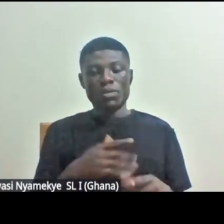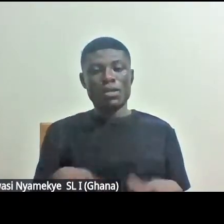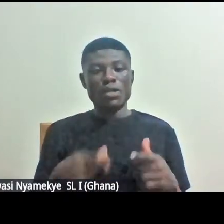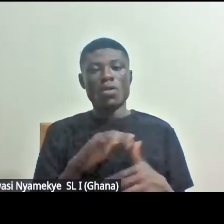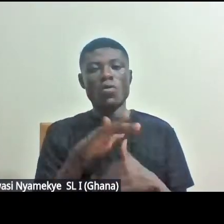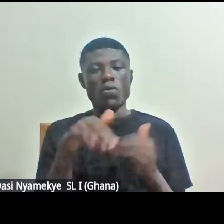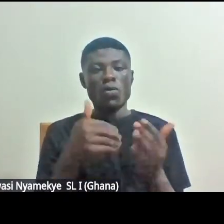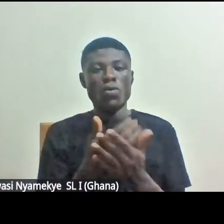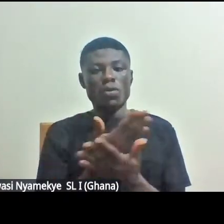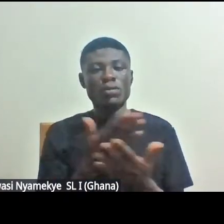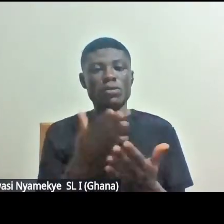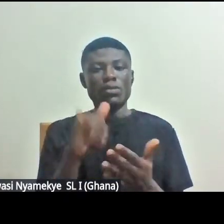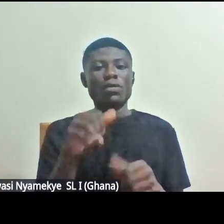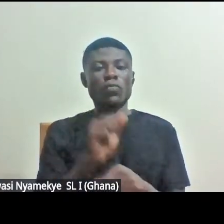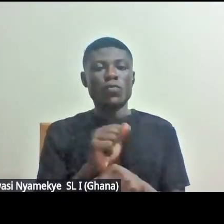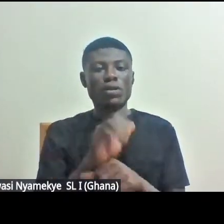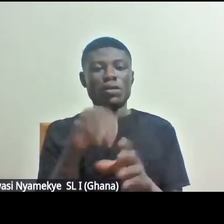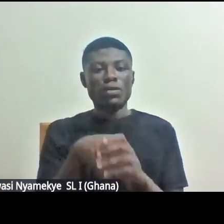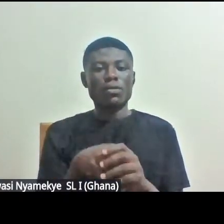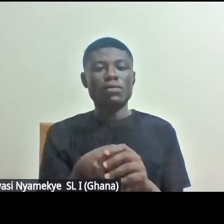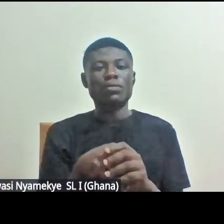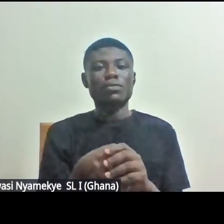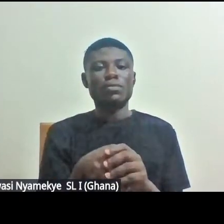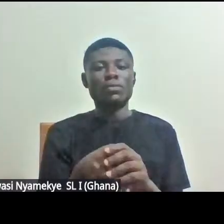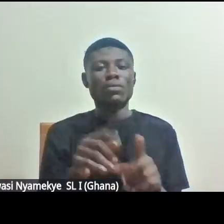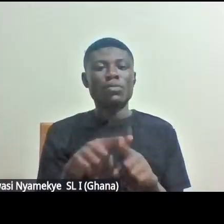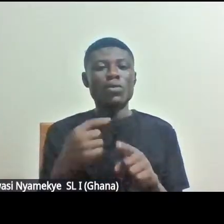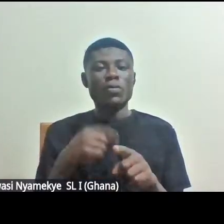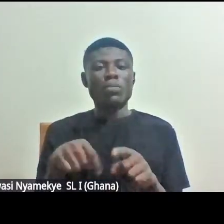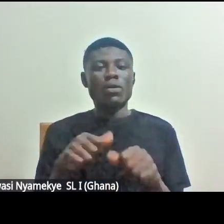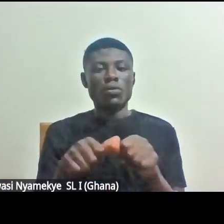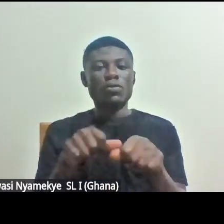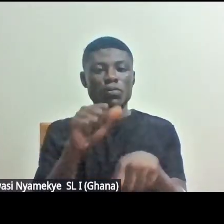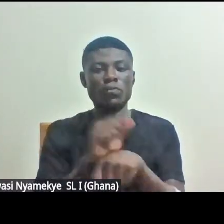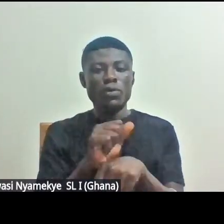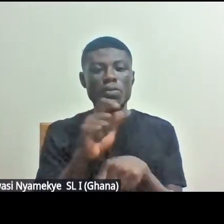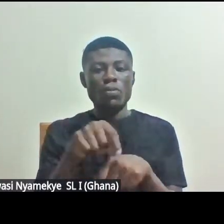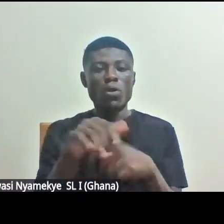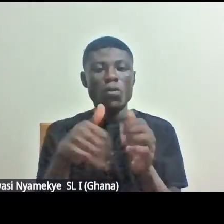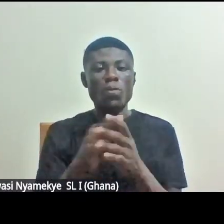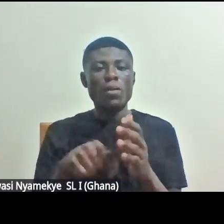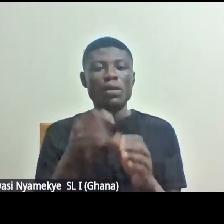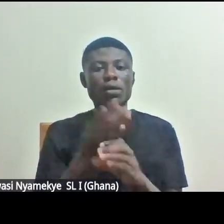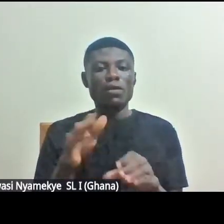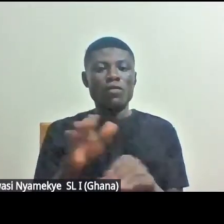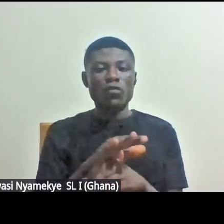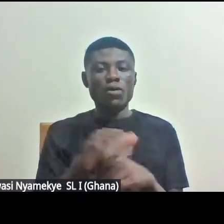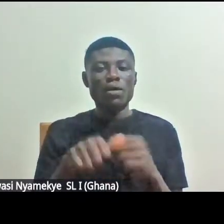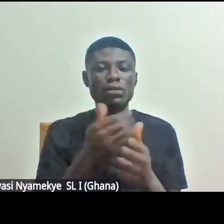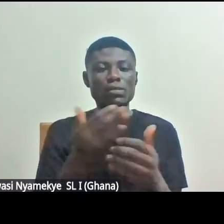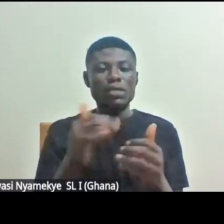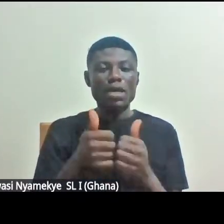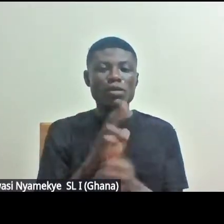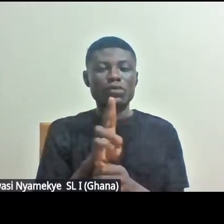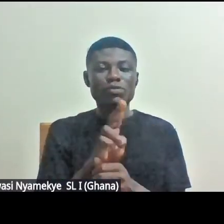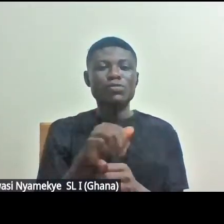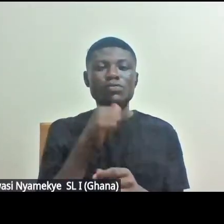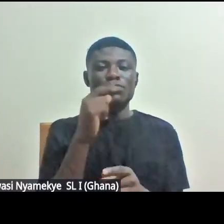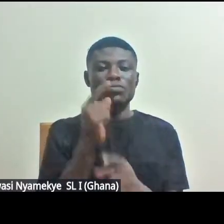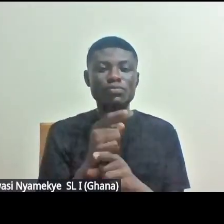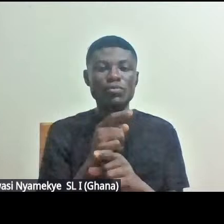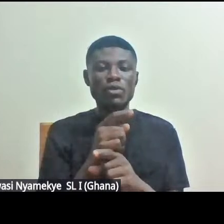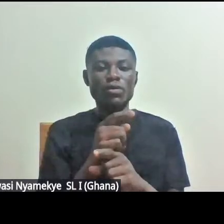these products that are out there, but let's also be cautious about it. Don't go and